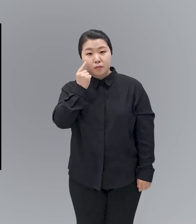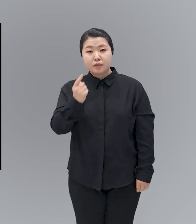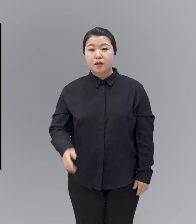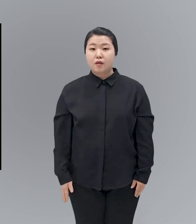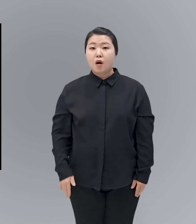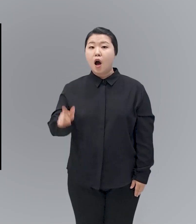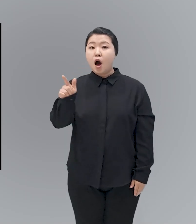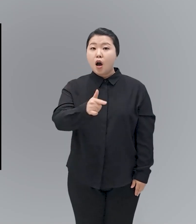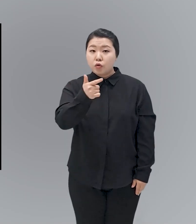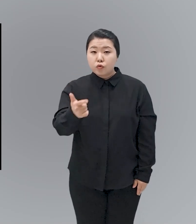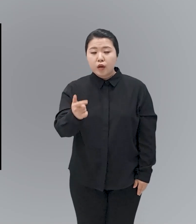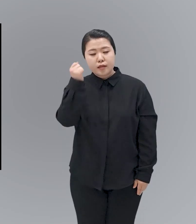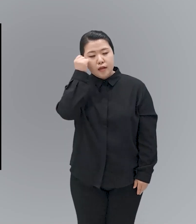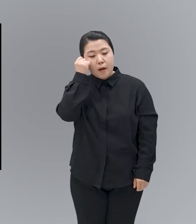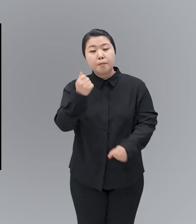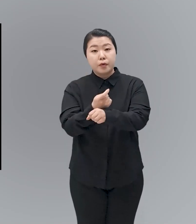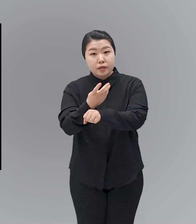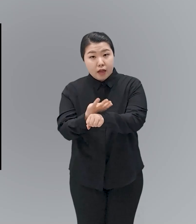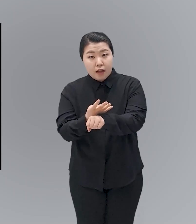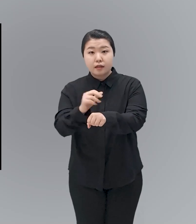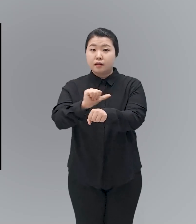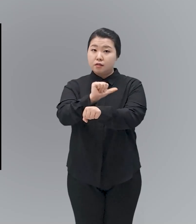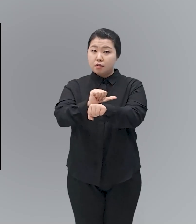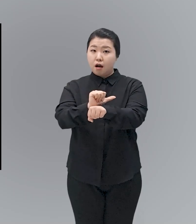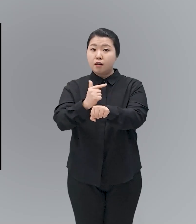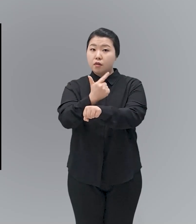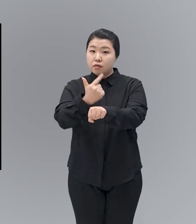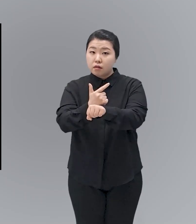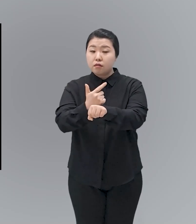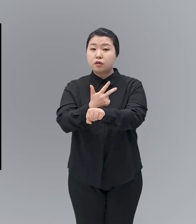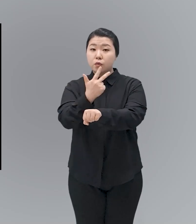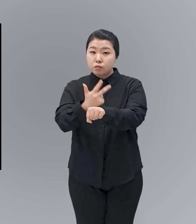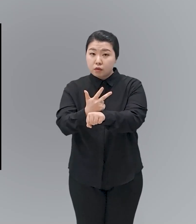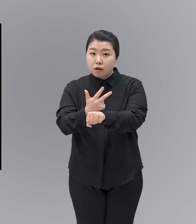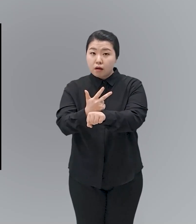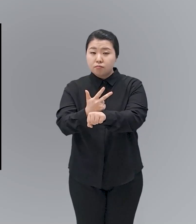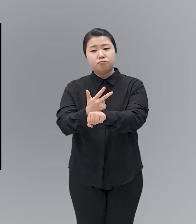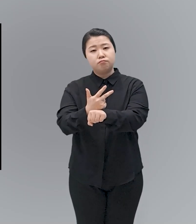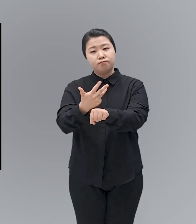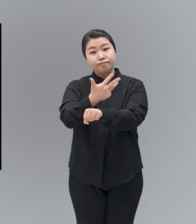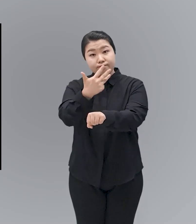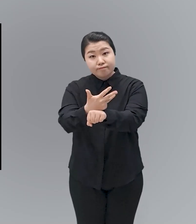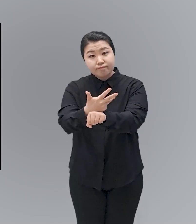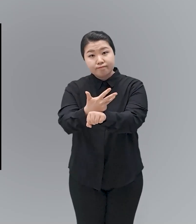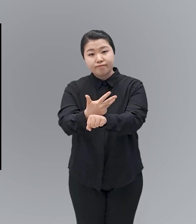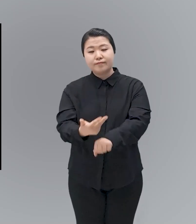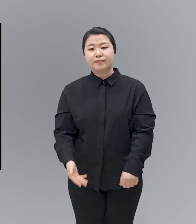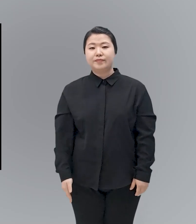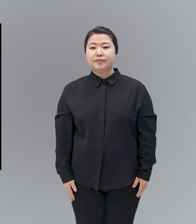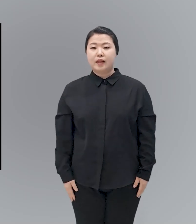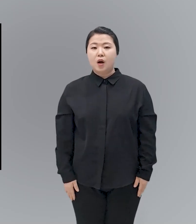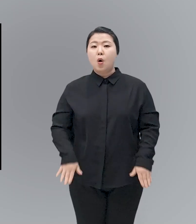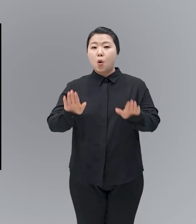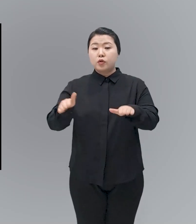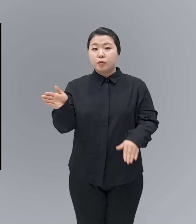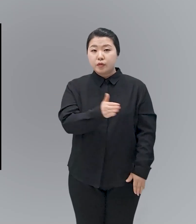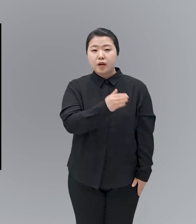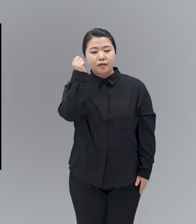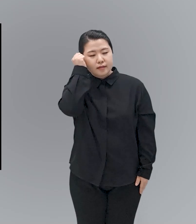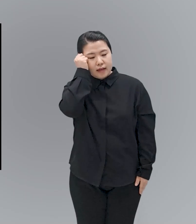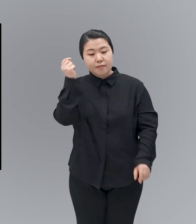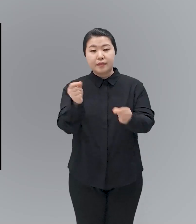from the onset, I wanted to pour every ounce that I had in myself into the company. But in terms